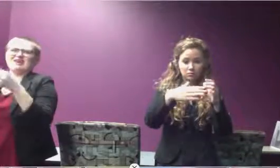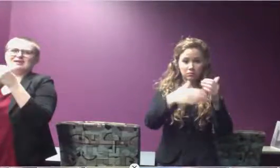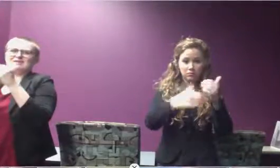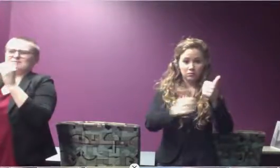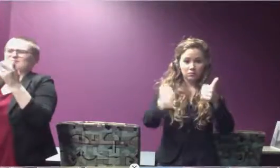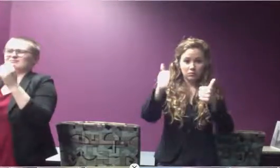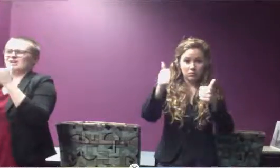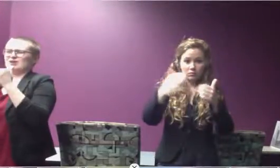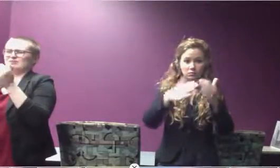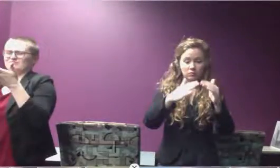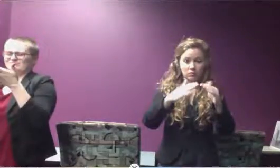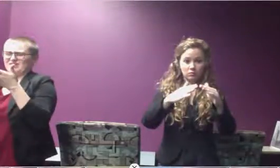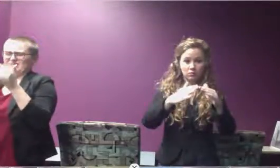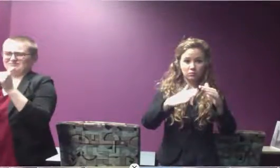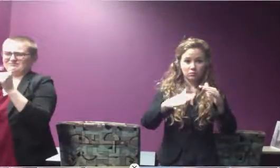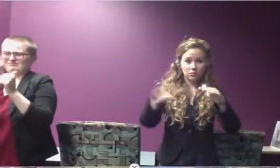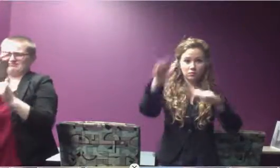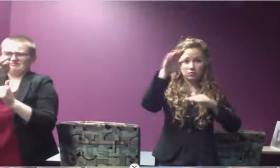degrees